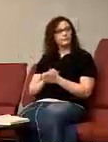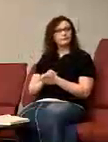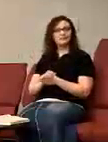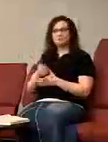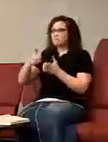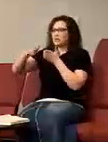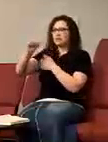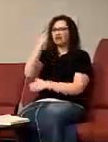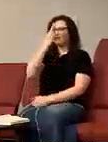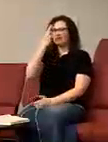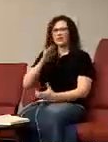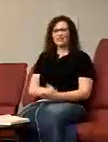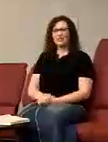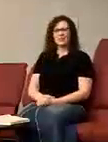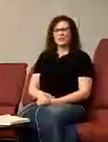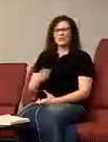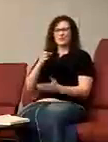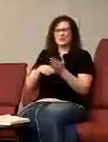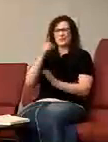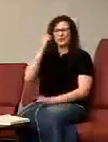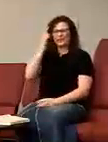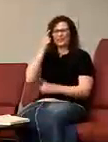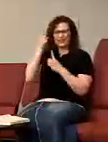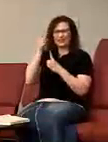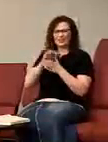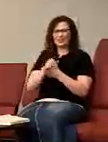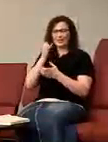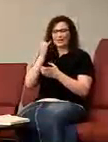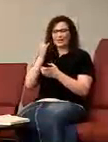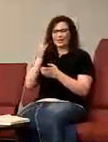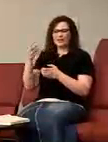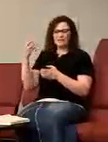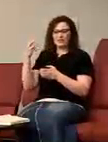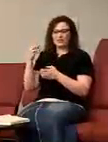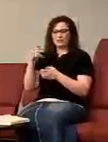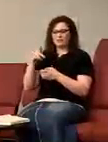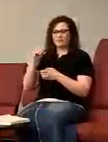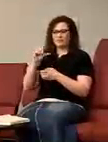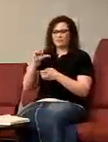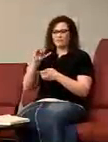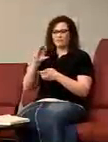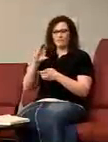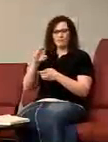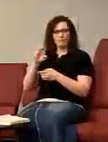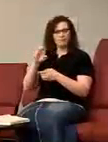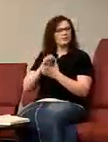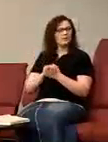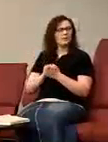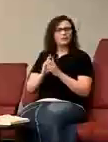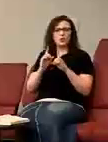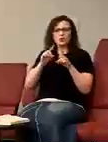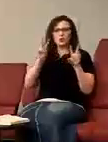reason. It's like, what are you thinking? In fact, if cops go to a scene, the most dangerous one